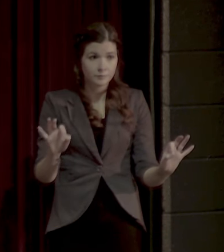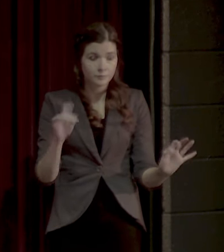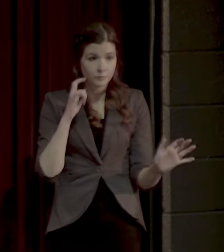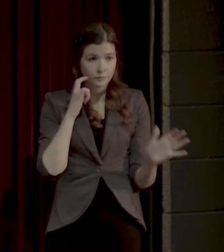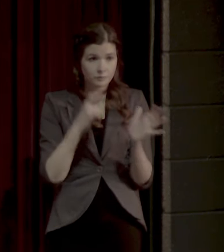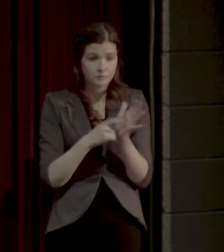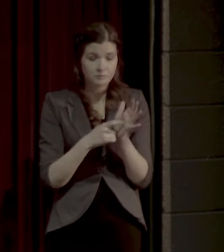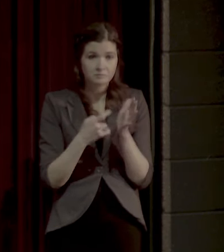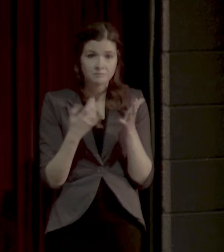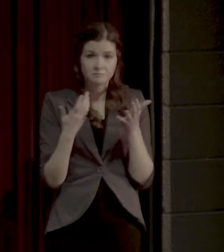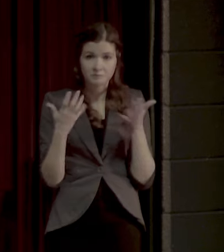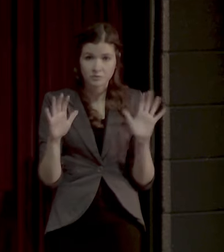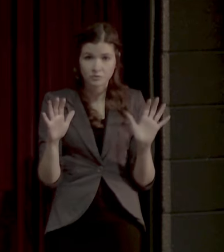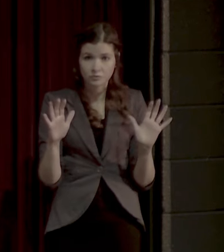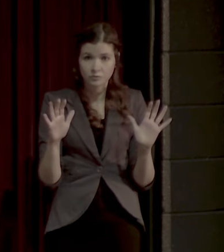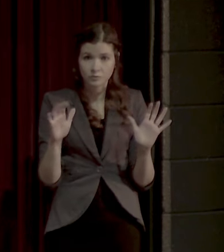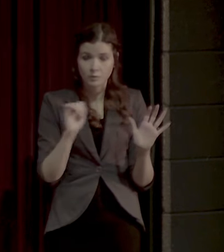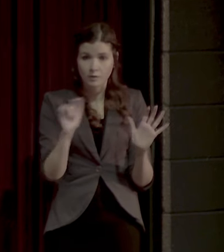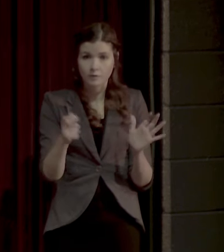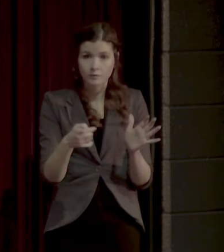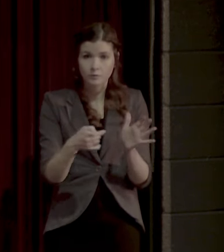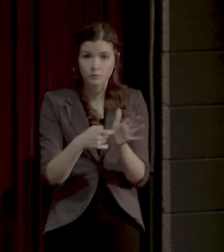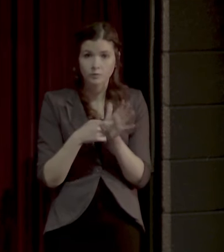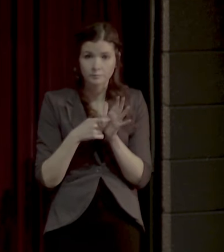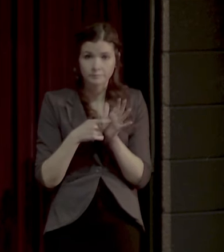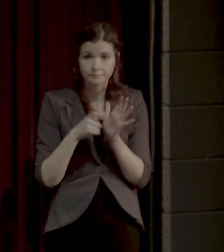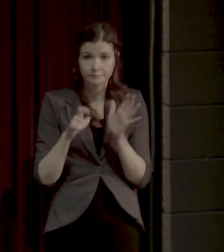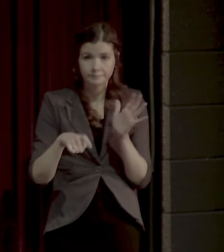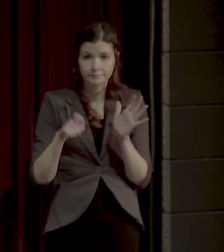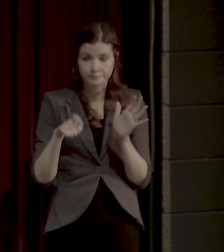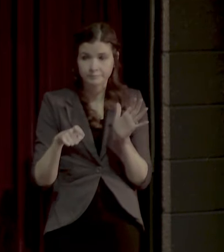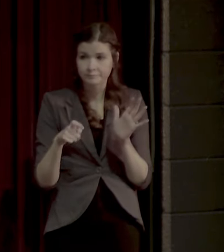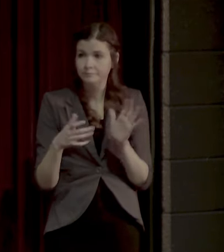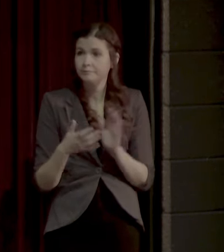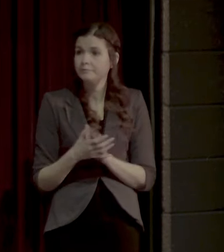of completion of all the necessary requirements thereof.